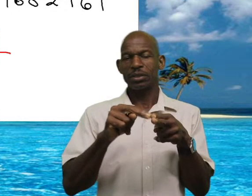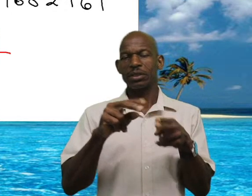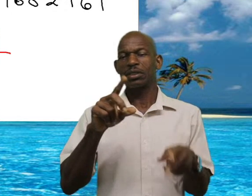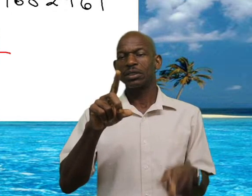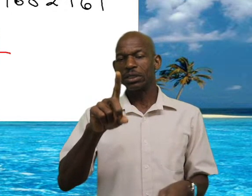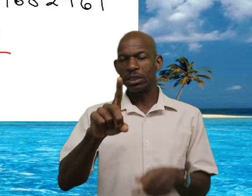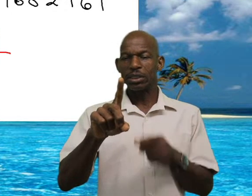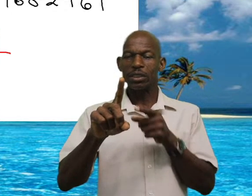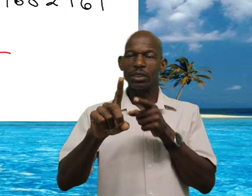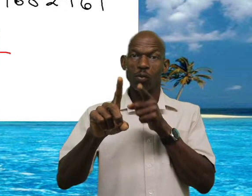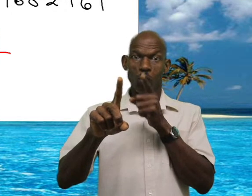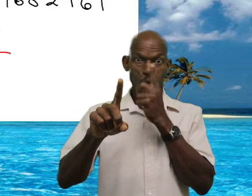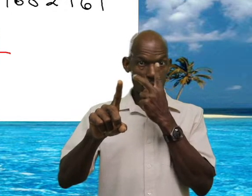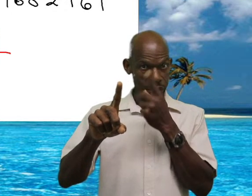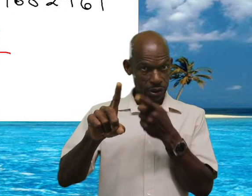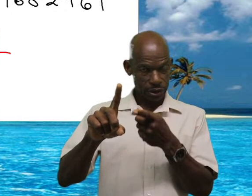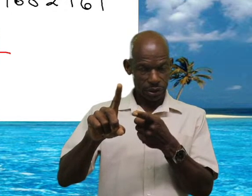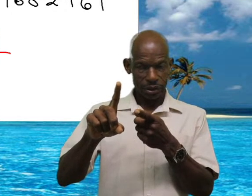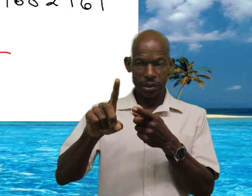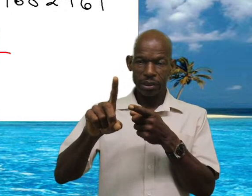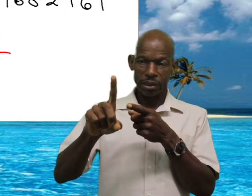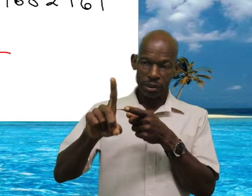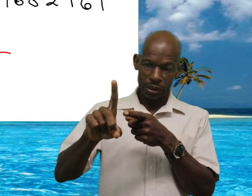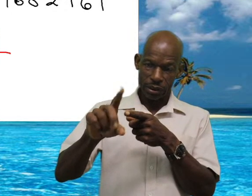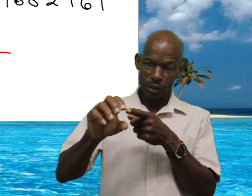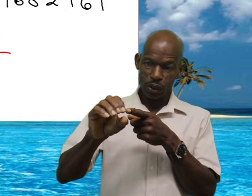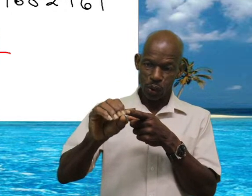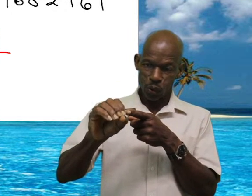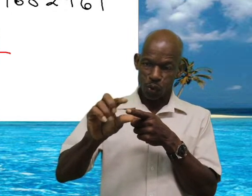something. You can say the dogs